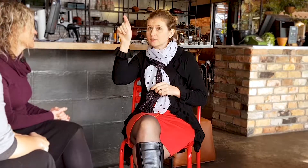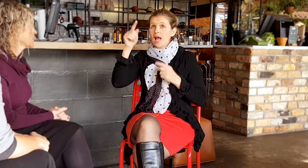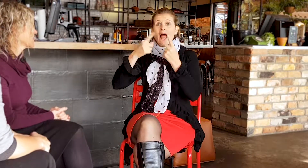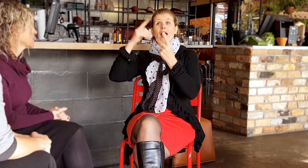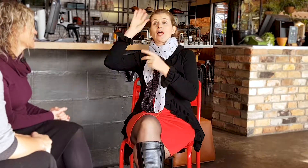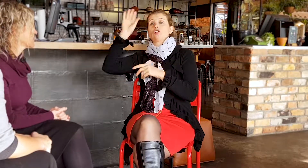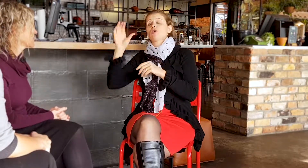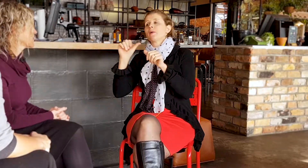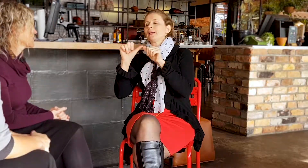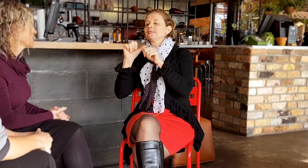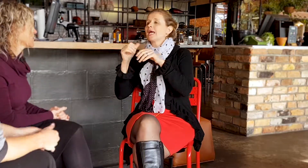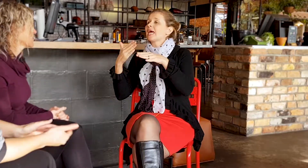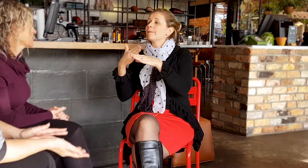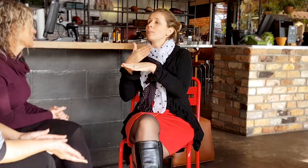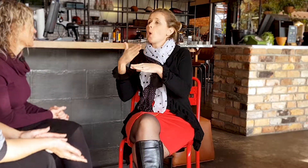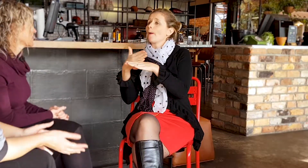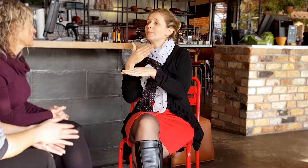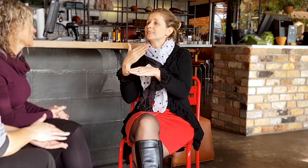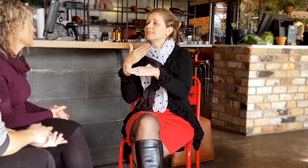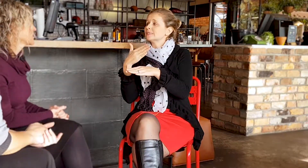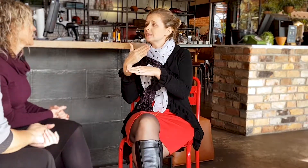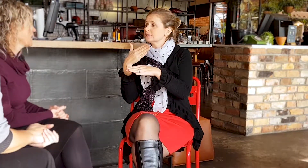language is greater than, say, other countries. Okay.